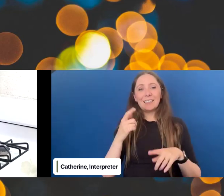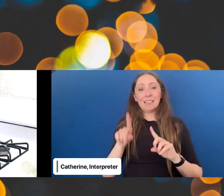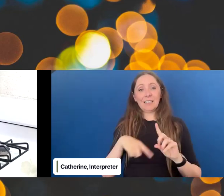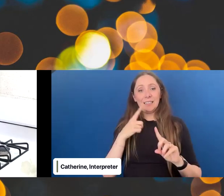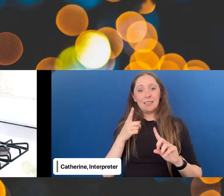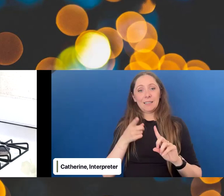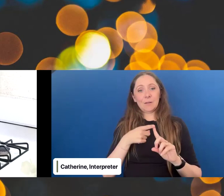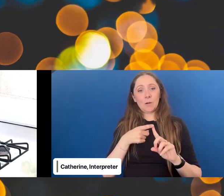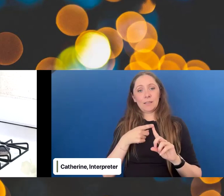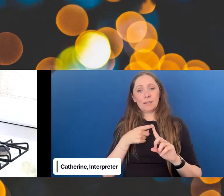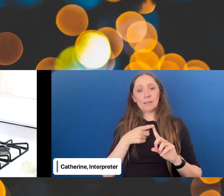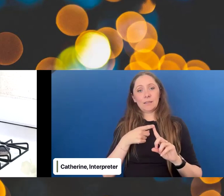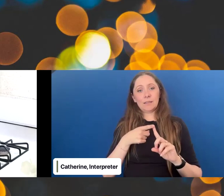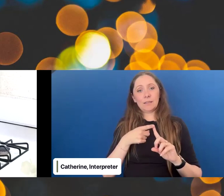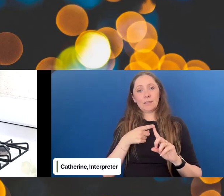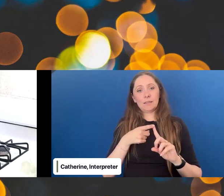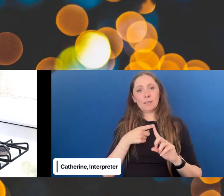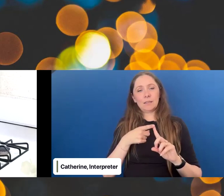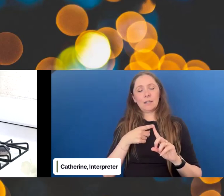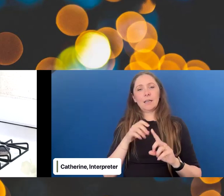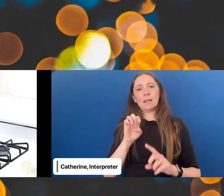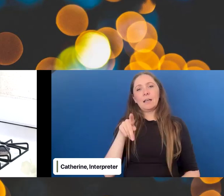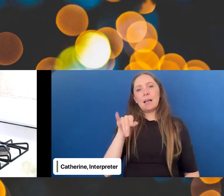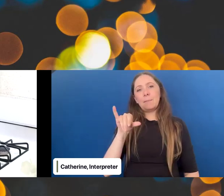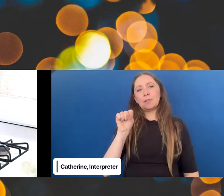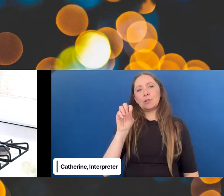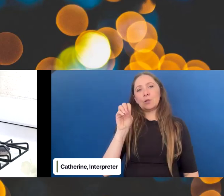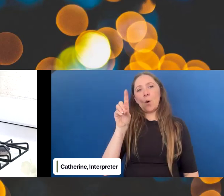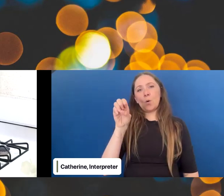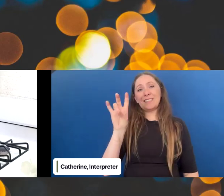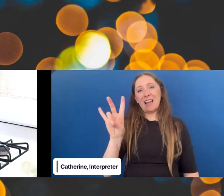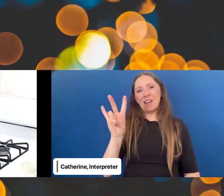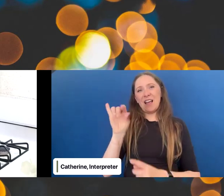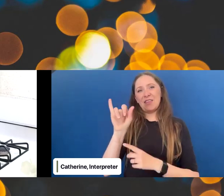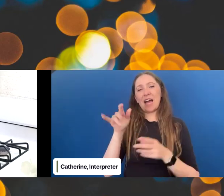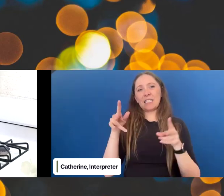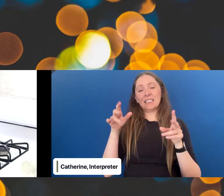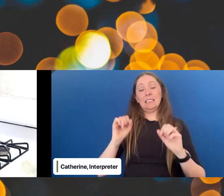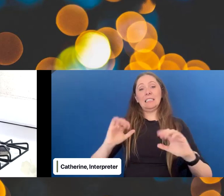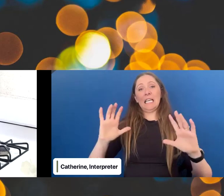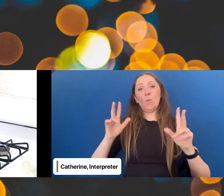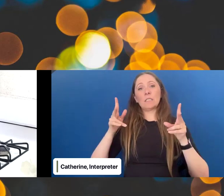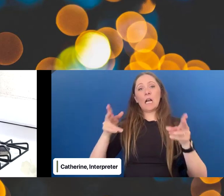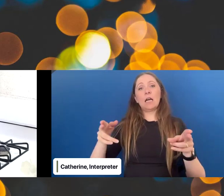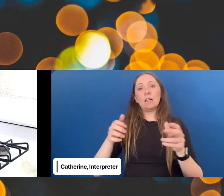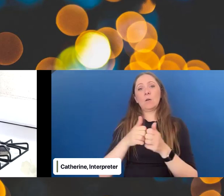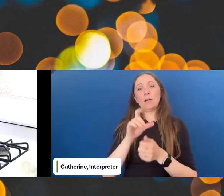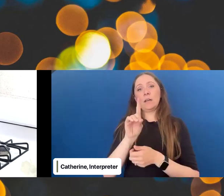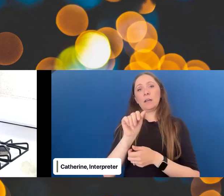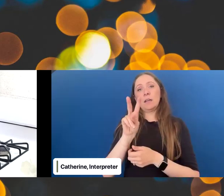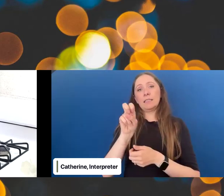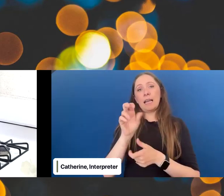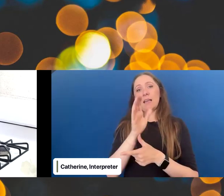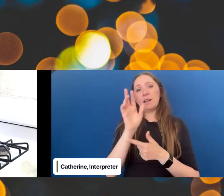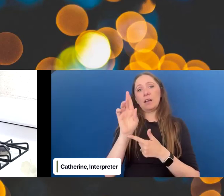When in episode 7, it got cut, you know, the scene with Dave and